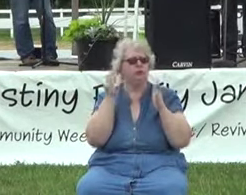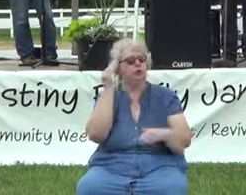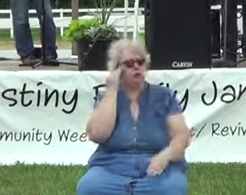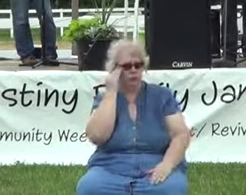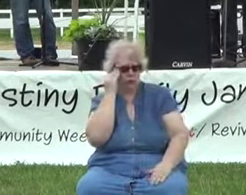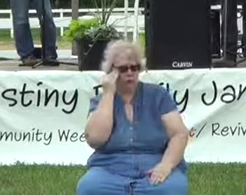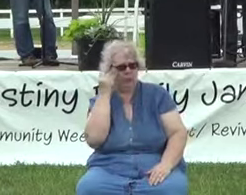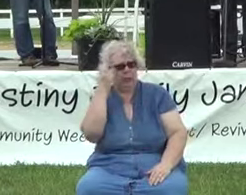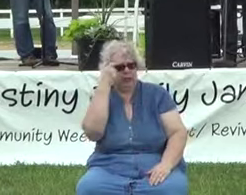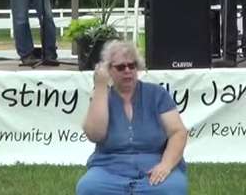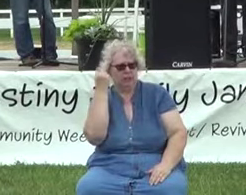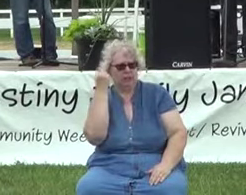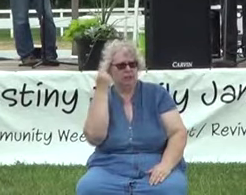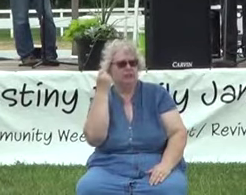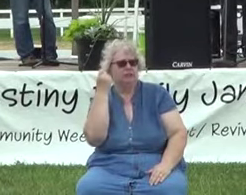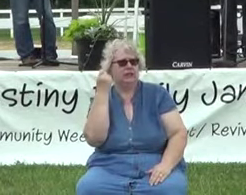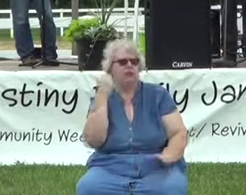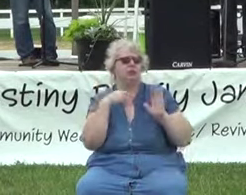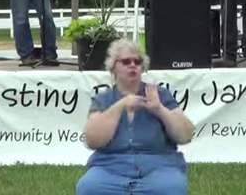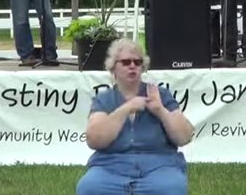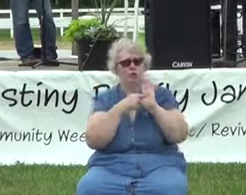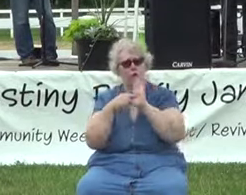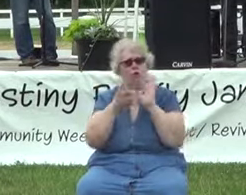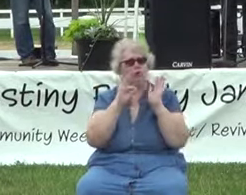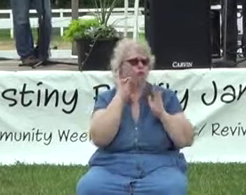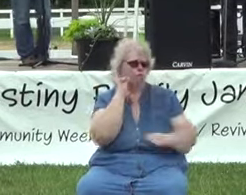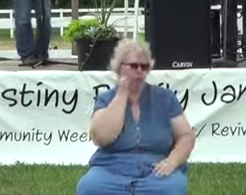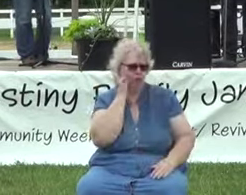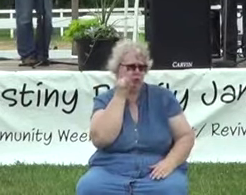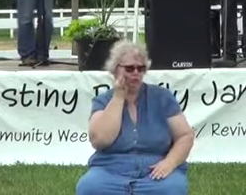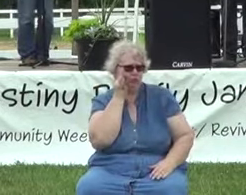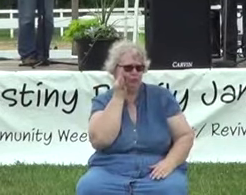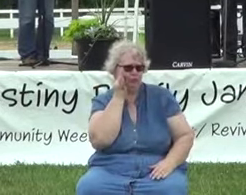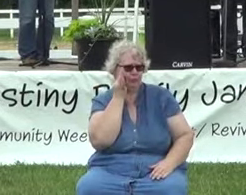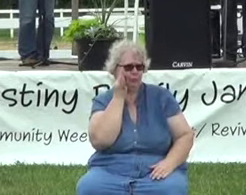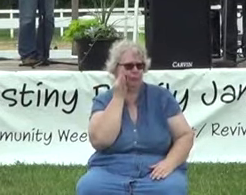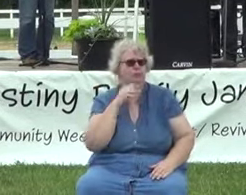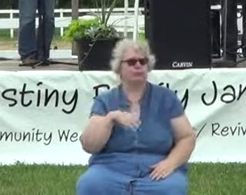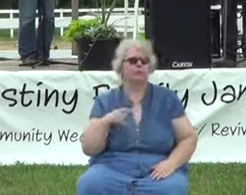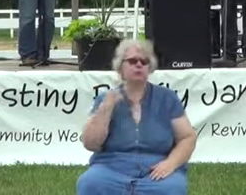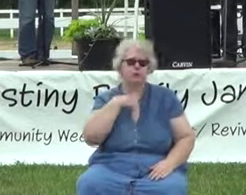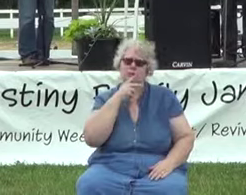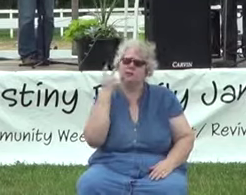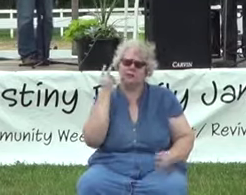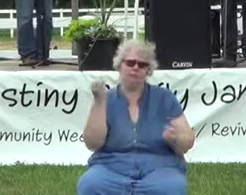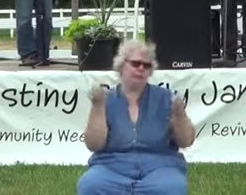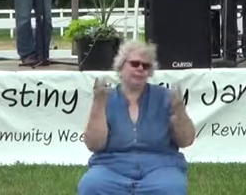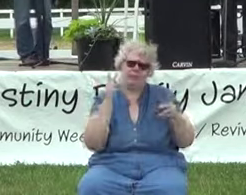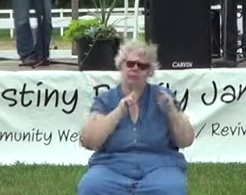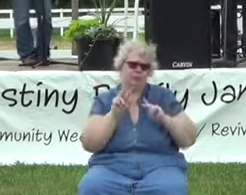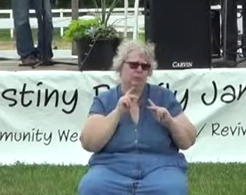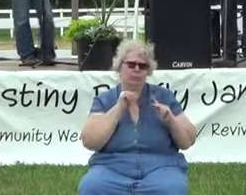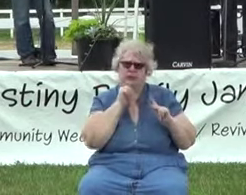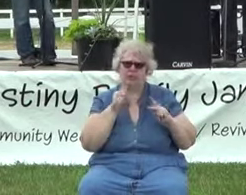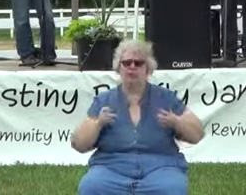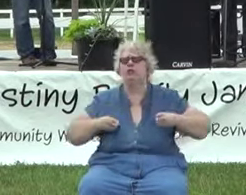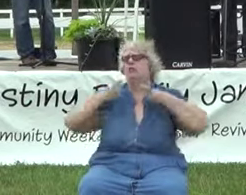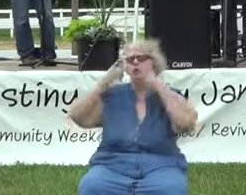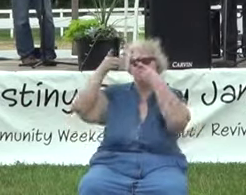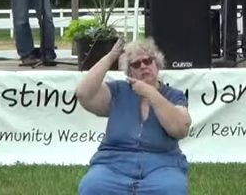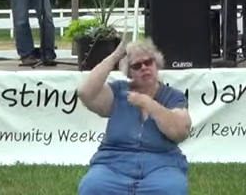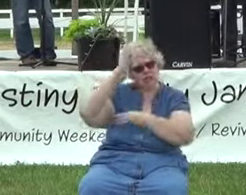fruit. And we see a lot of people that aren't devoted to God and to the church. But they devoted